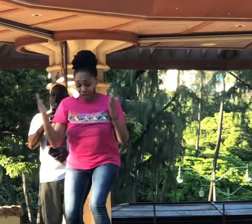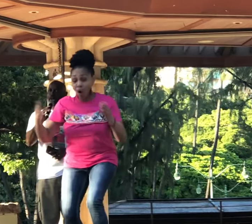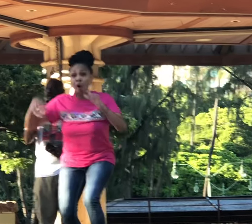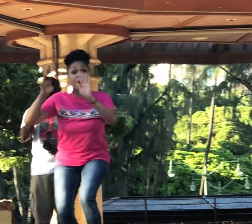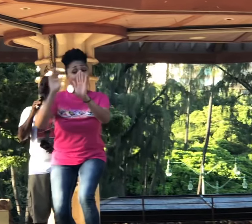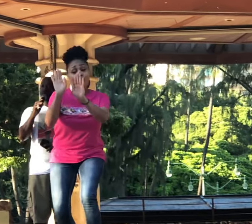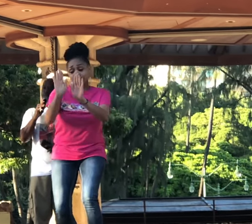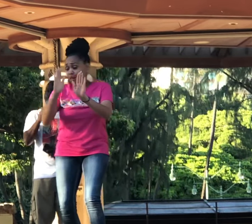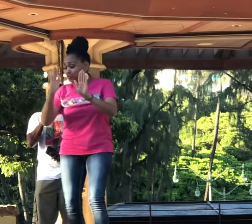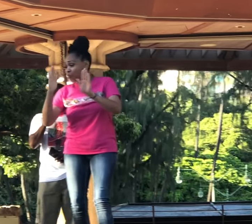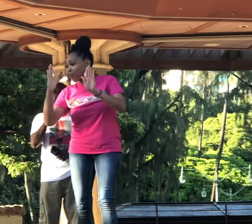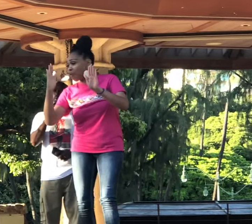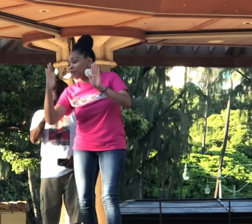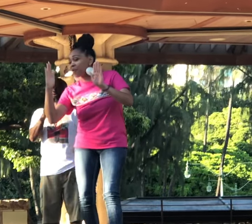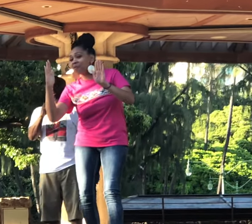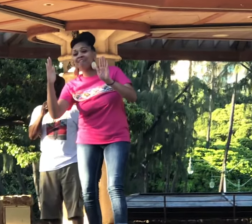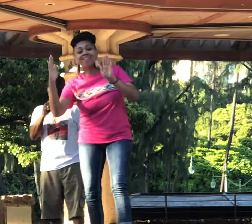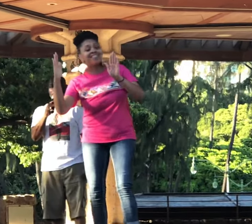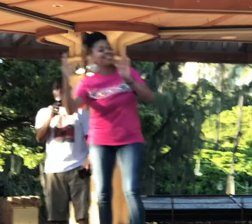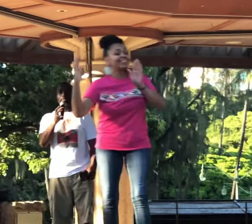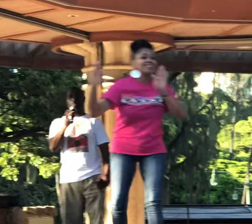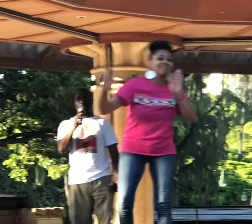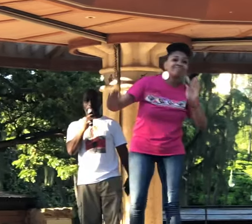presence is an open door.